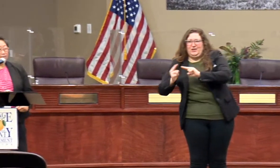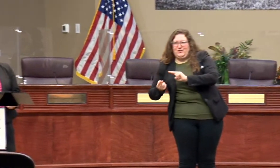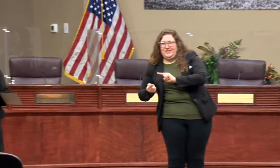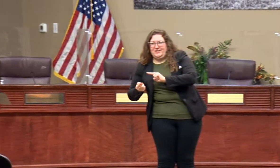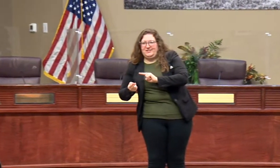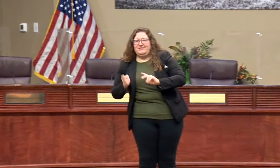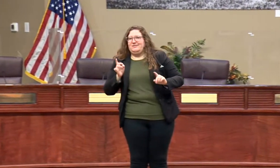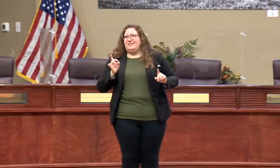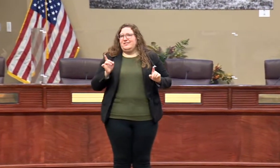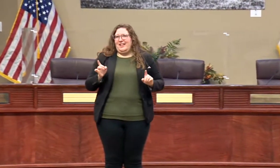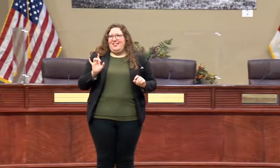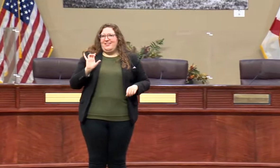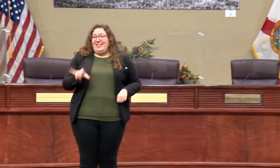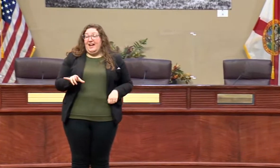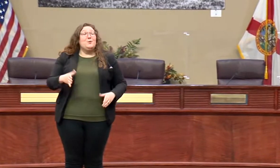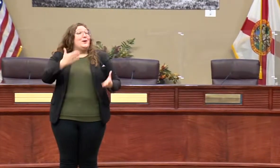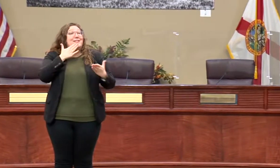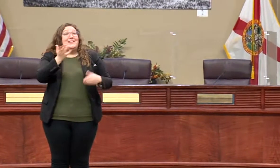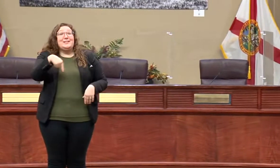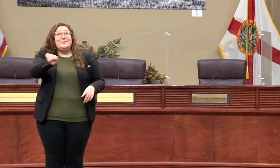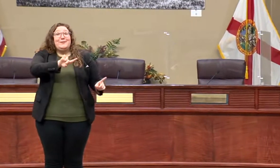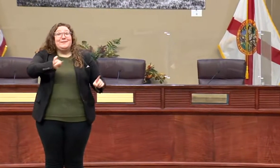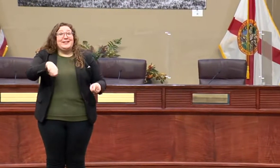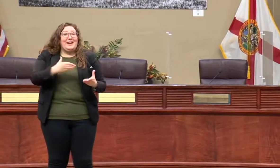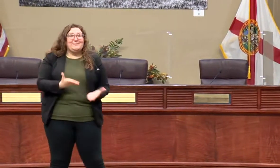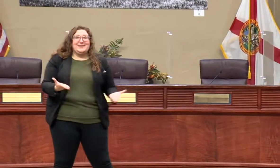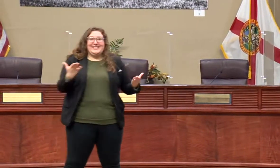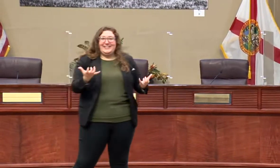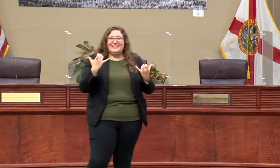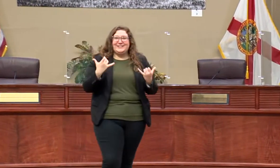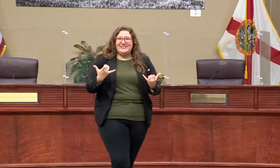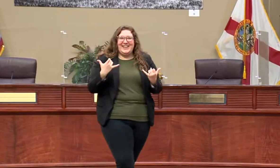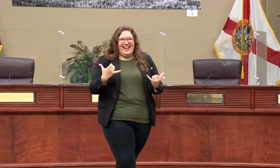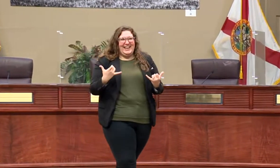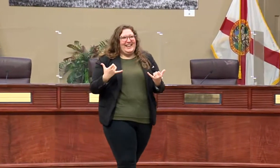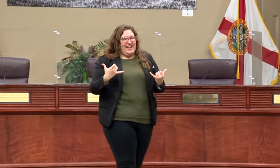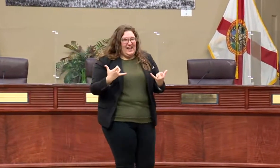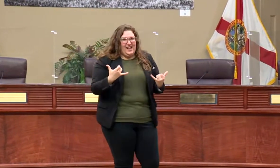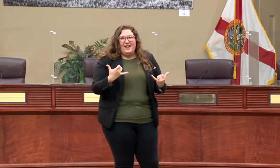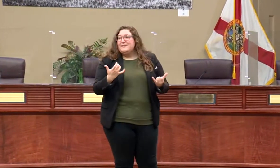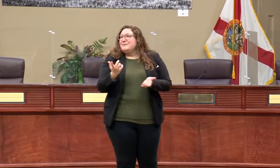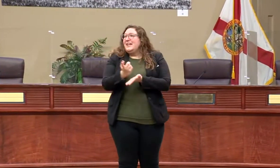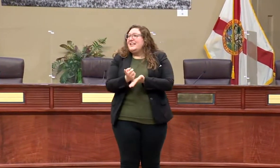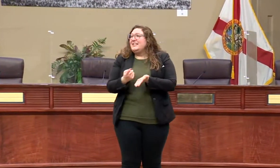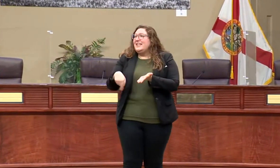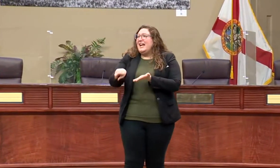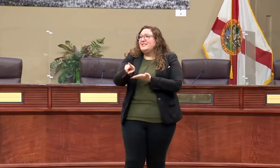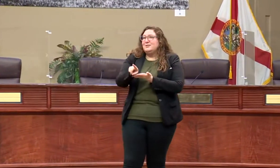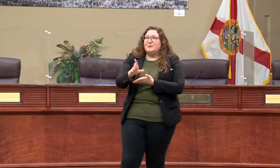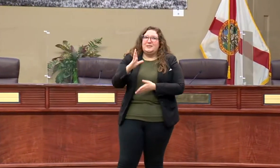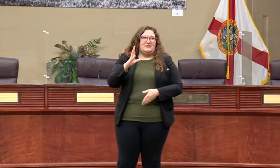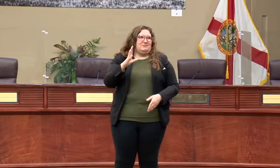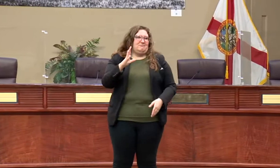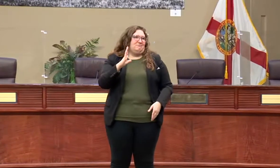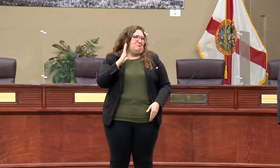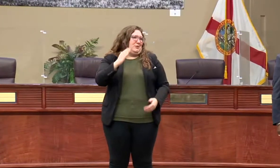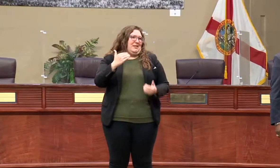All right. Well, thank you all for joining us today. At some point next week, we will likely do another update.